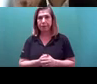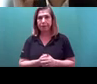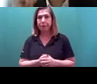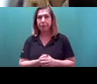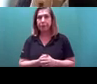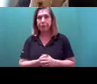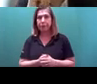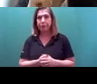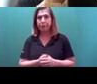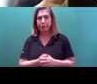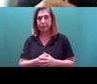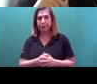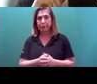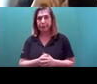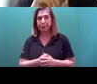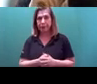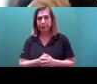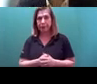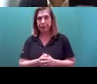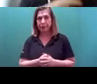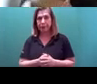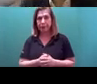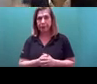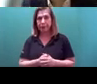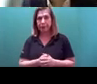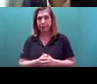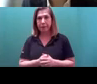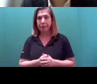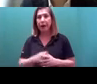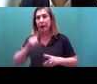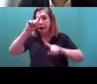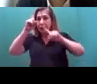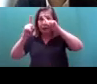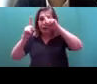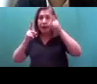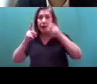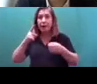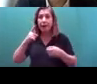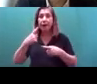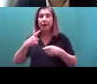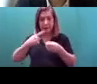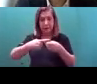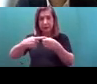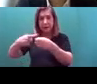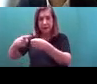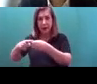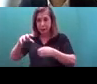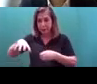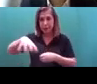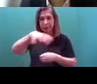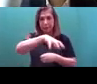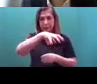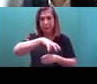the idea was from the city of Almere to create this district in the Flevoland, so the